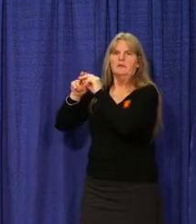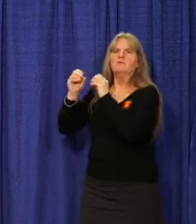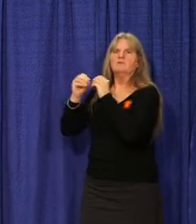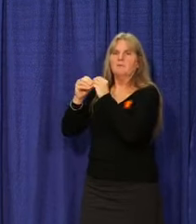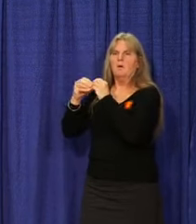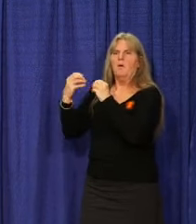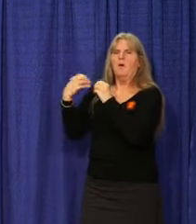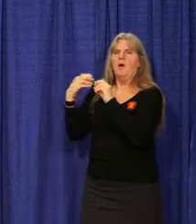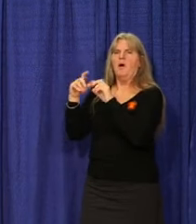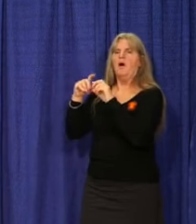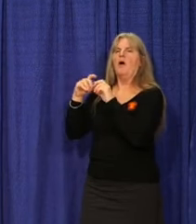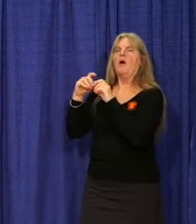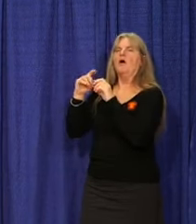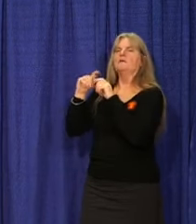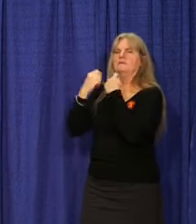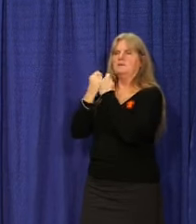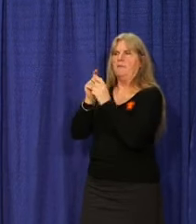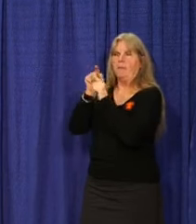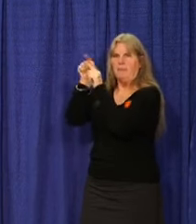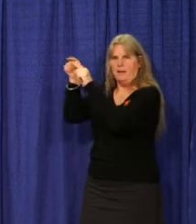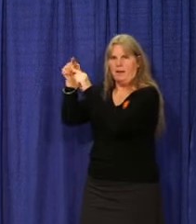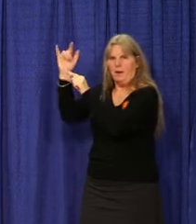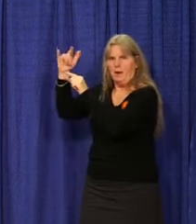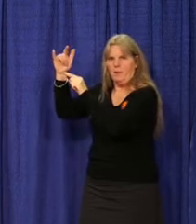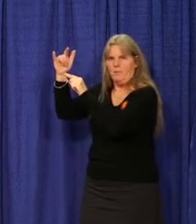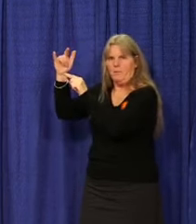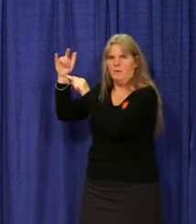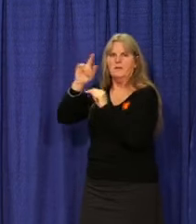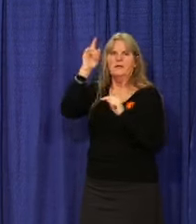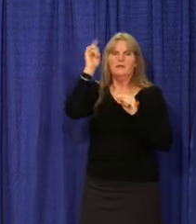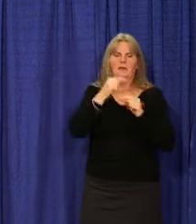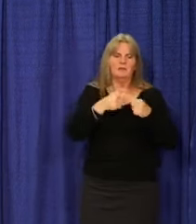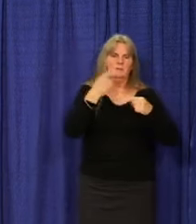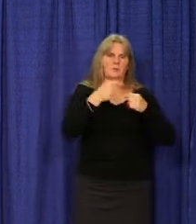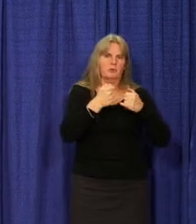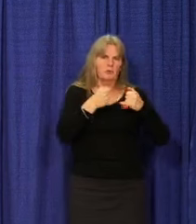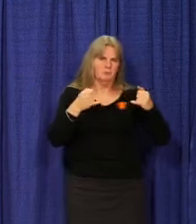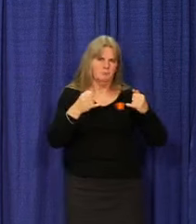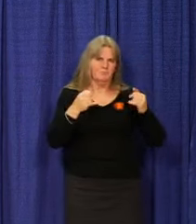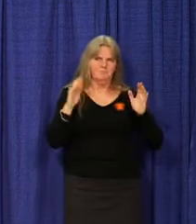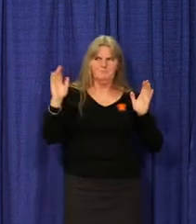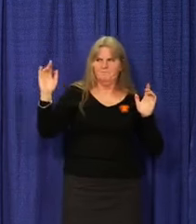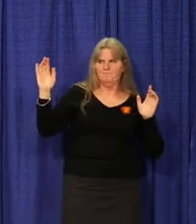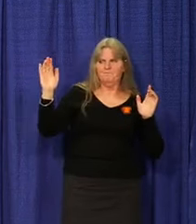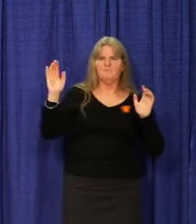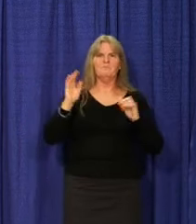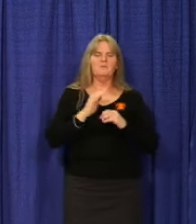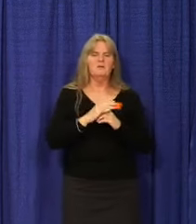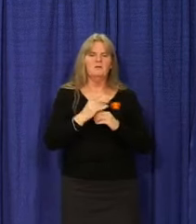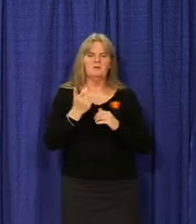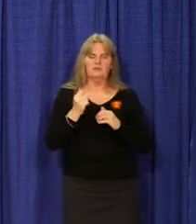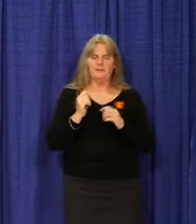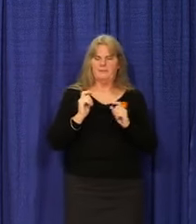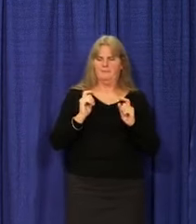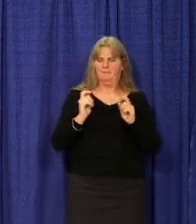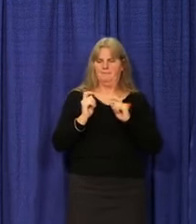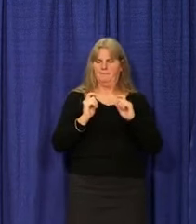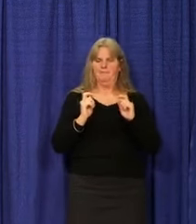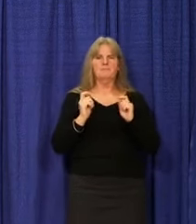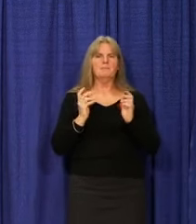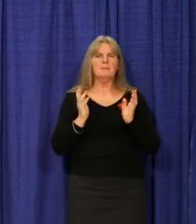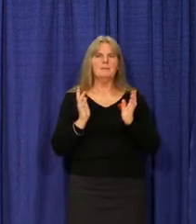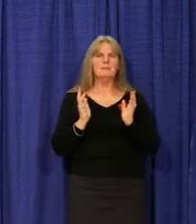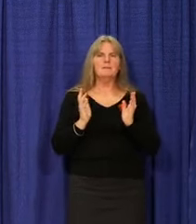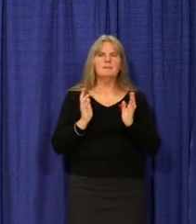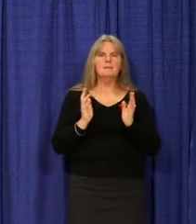the work at the airports. Definitely, we're trying to adjust to the reality